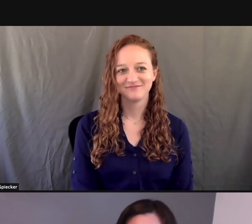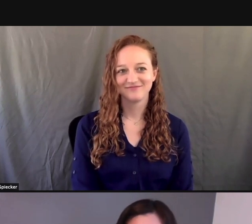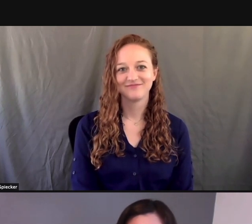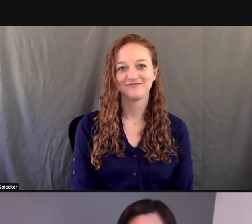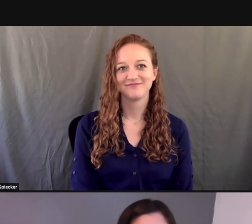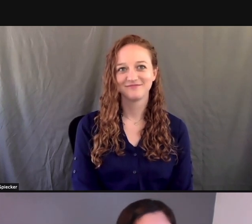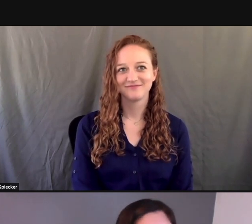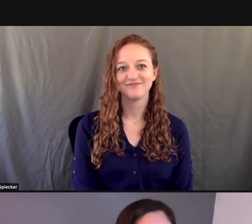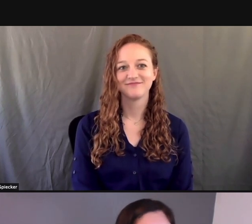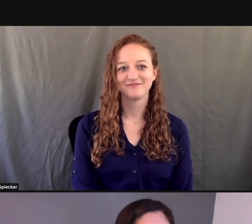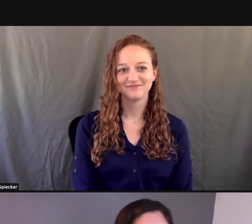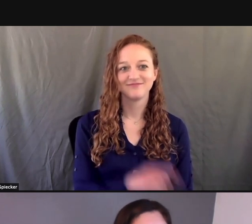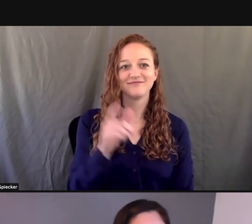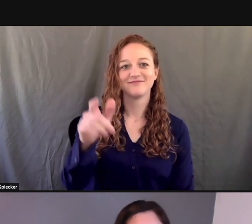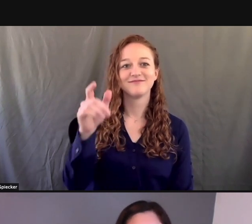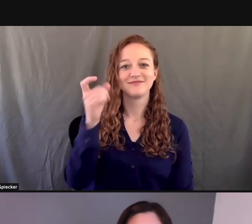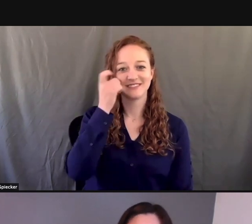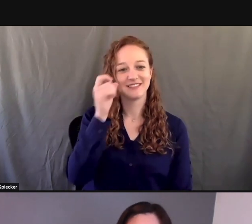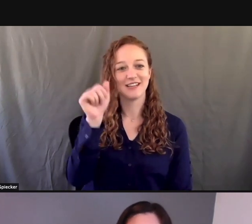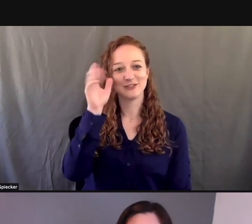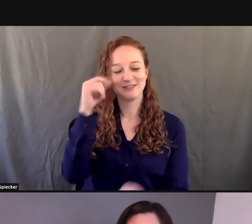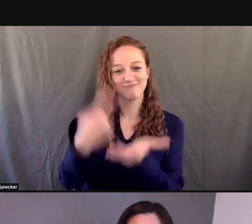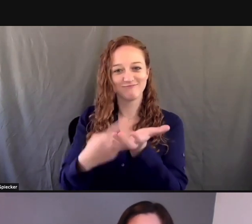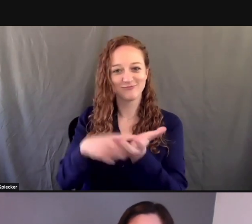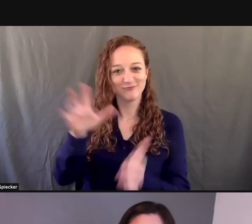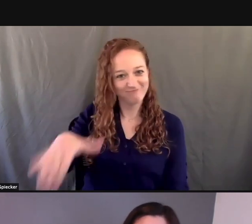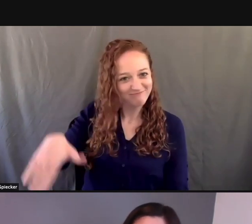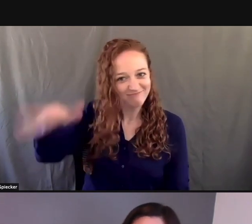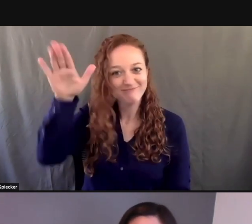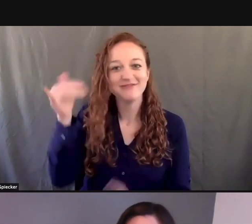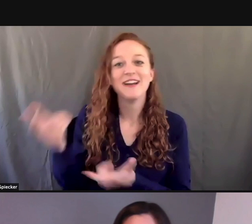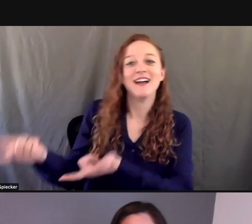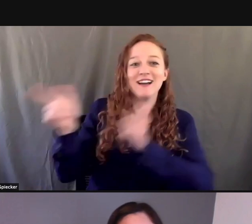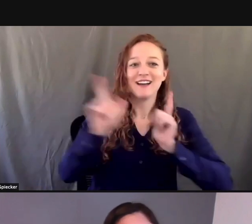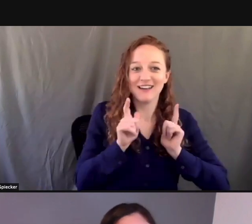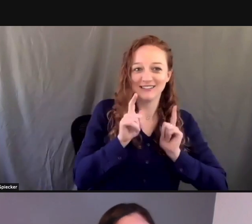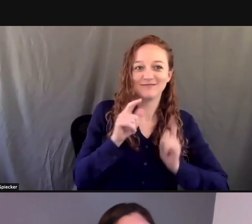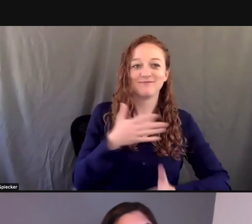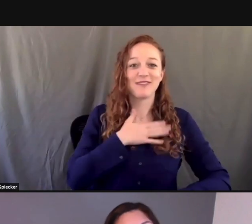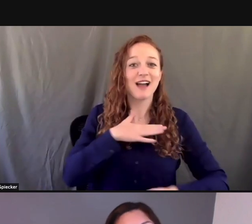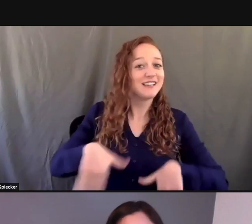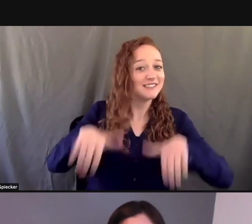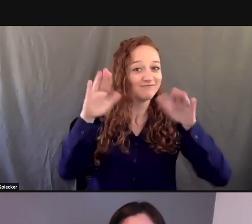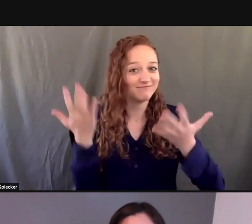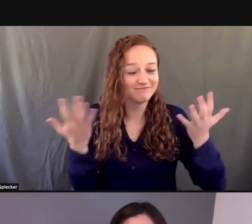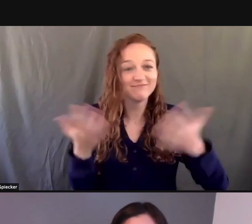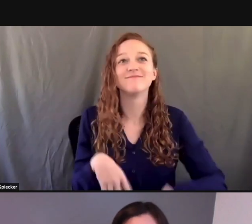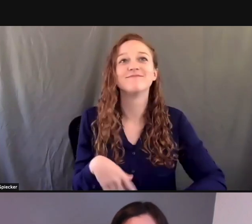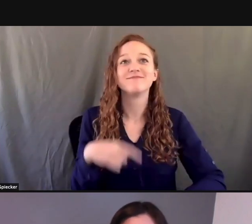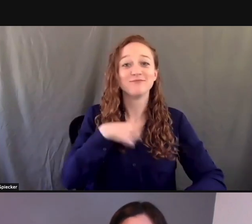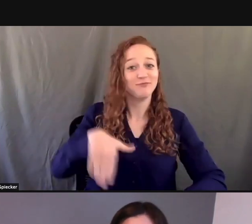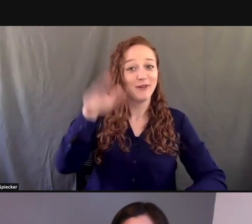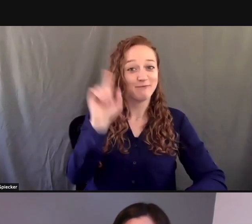kayaking, traveling, just anything in general that is near being near water.